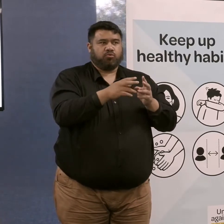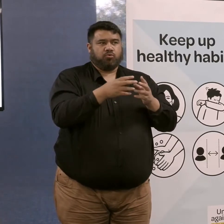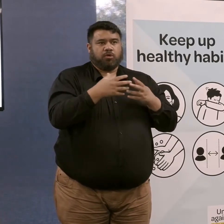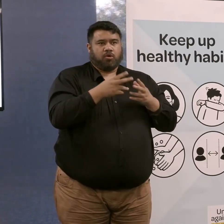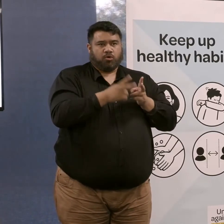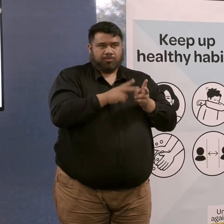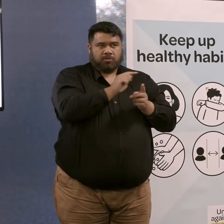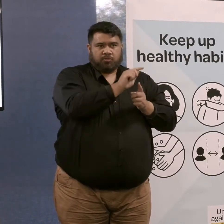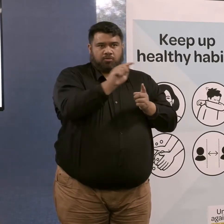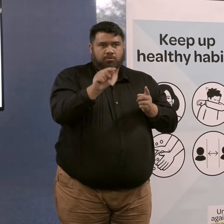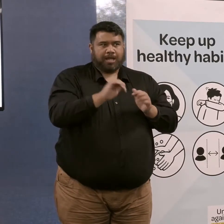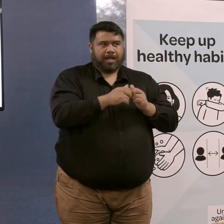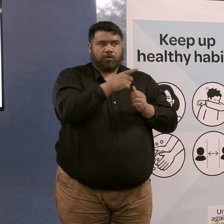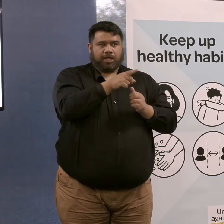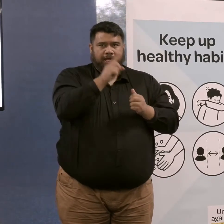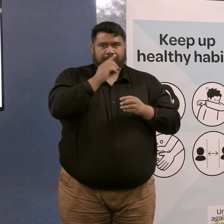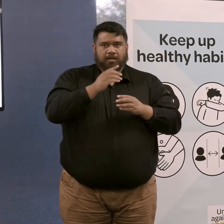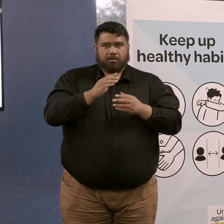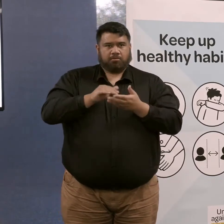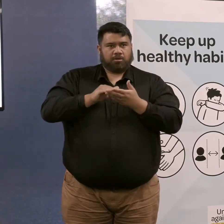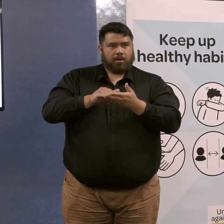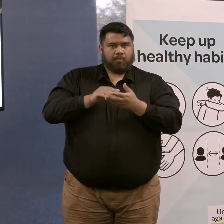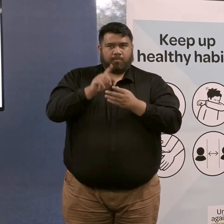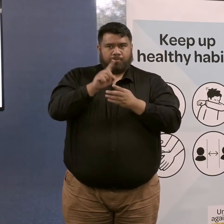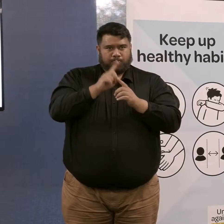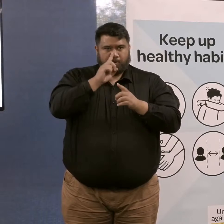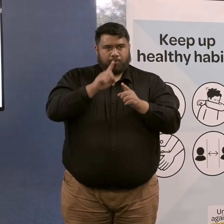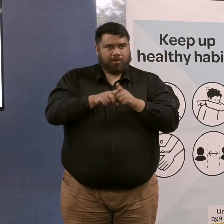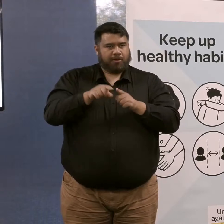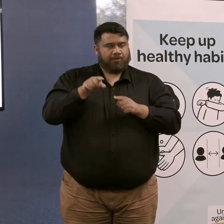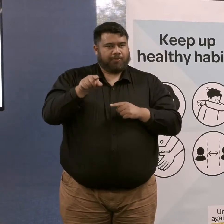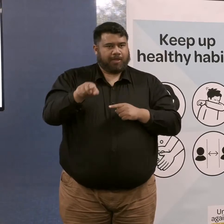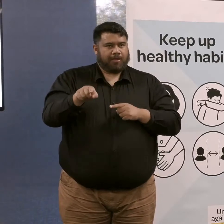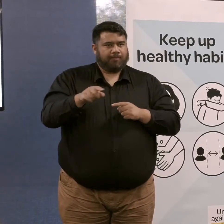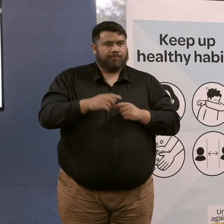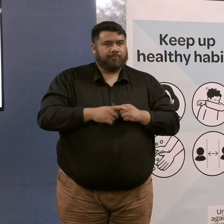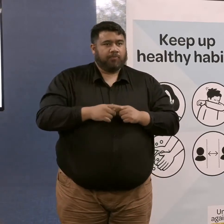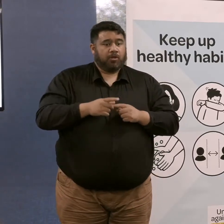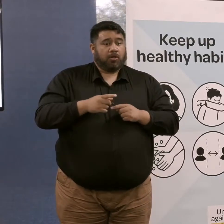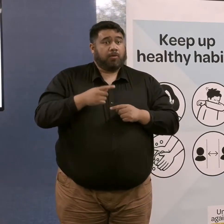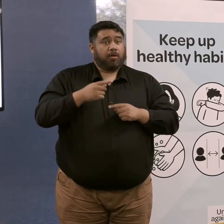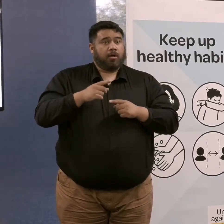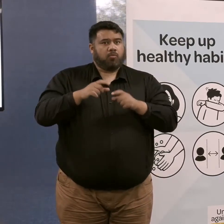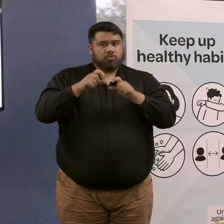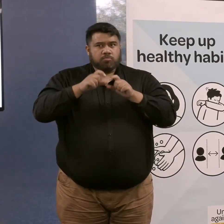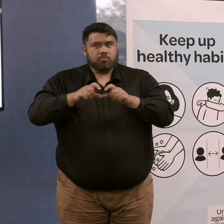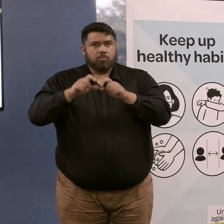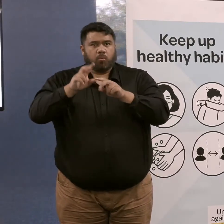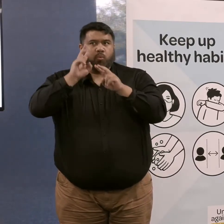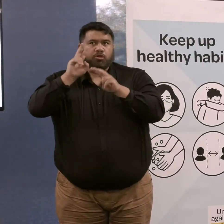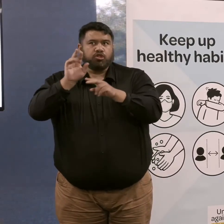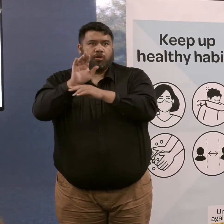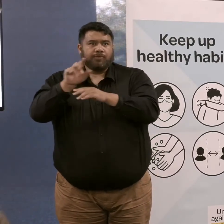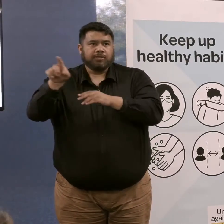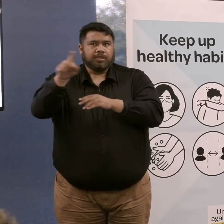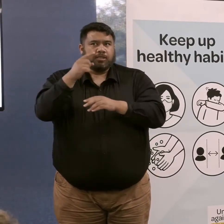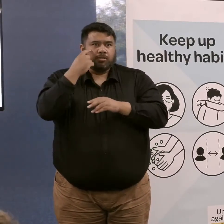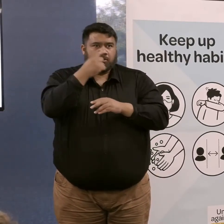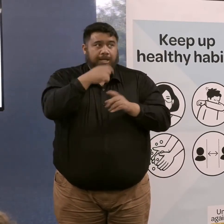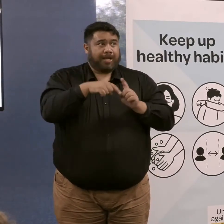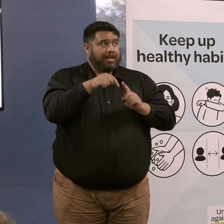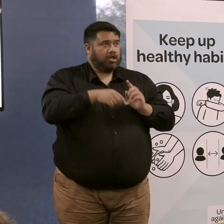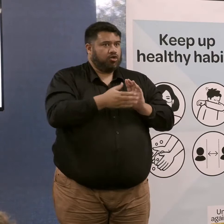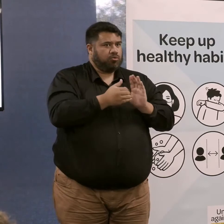case. We're continuing to monitor both the international evidence and our own experience here around